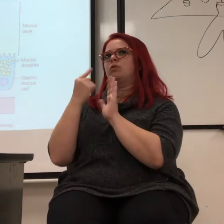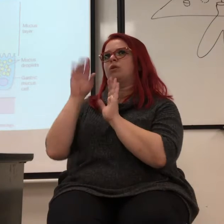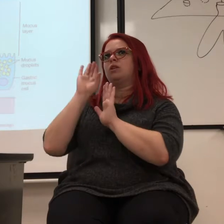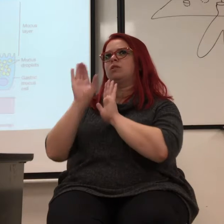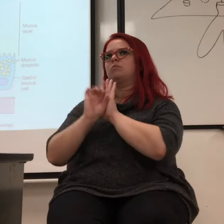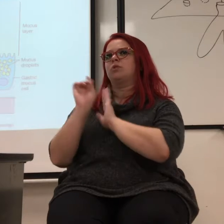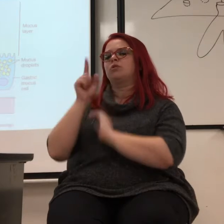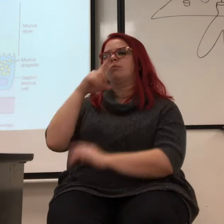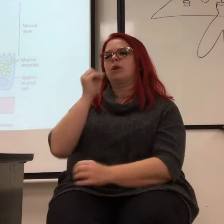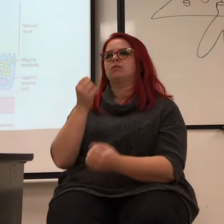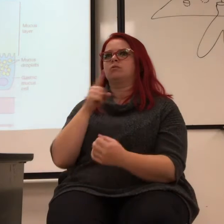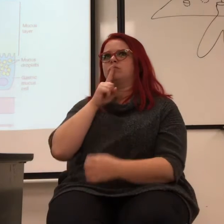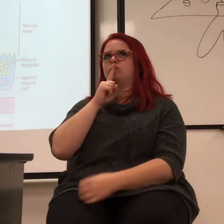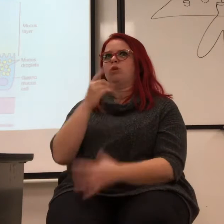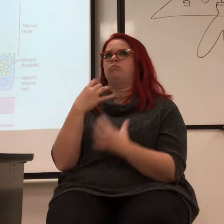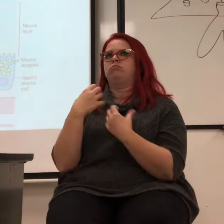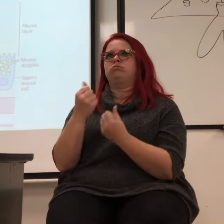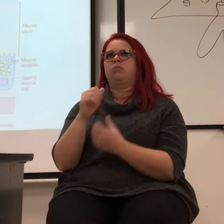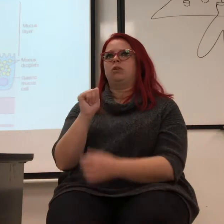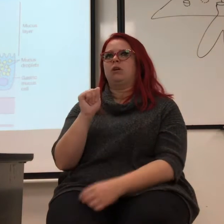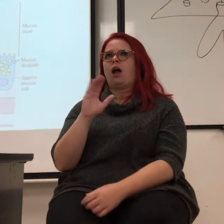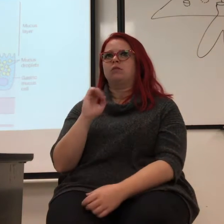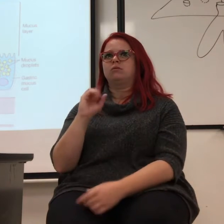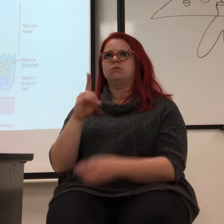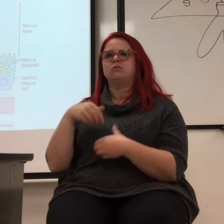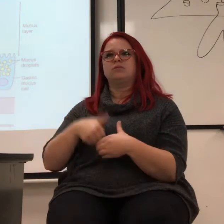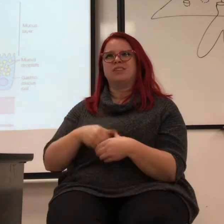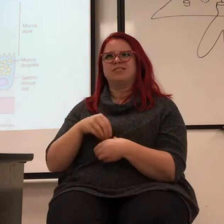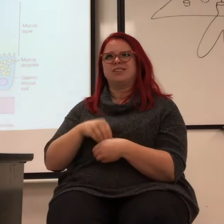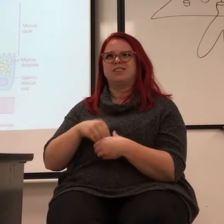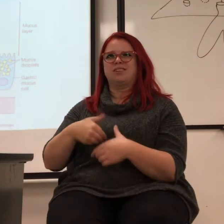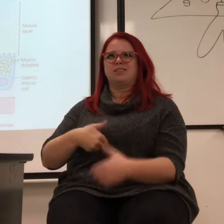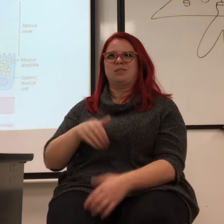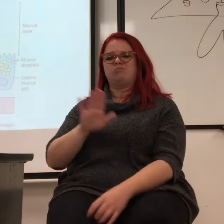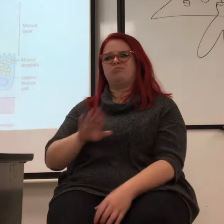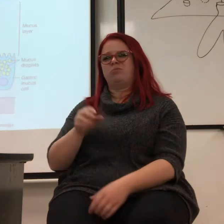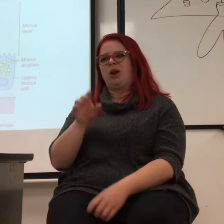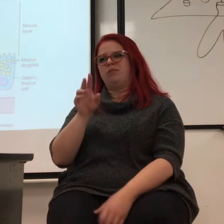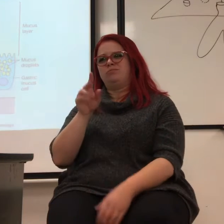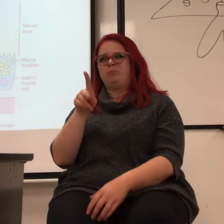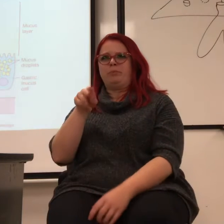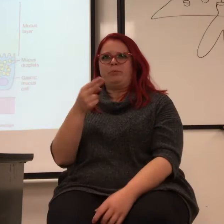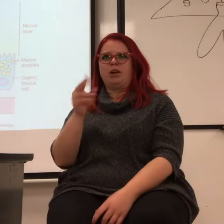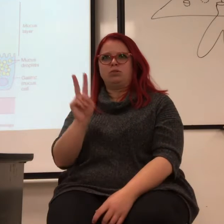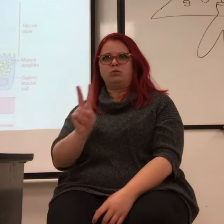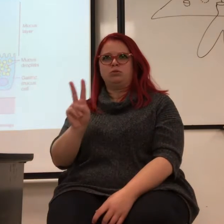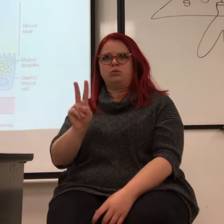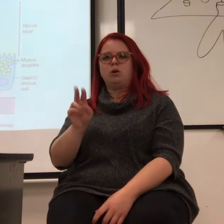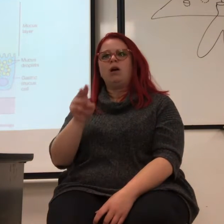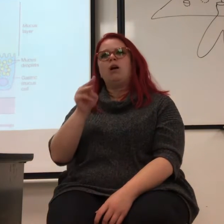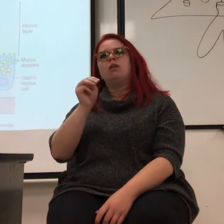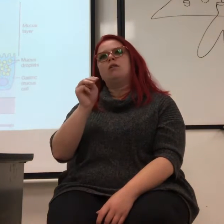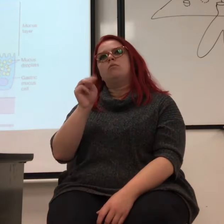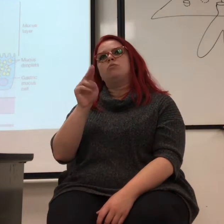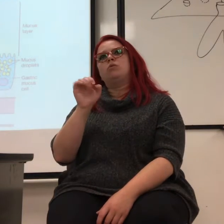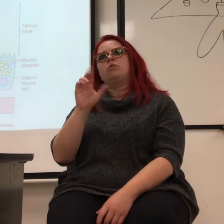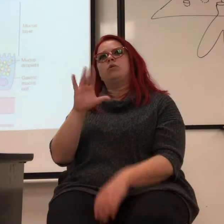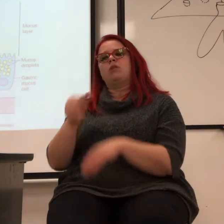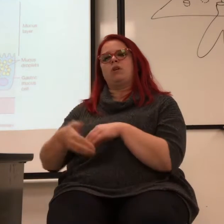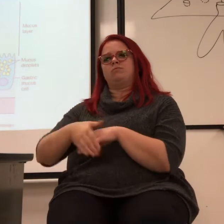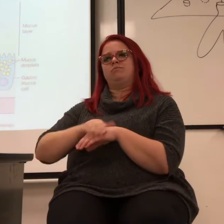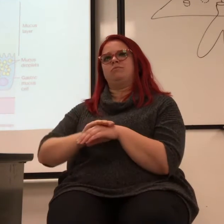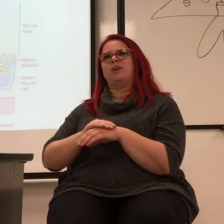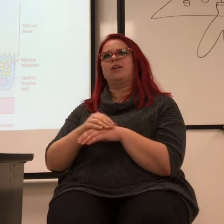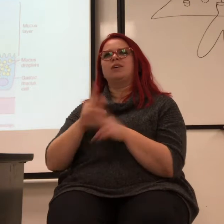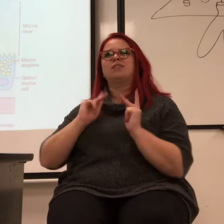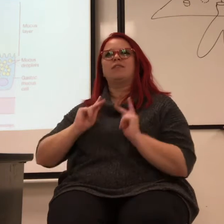Because it's so acidic in the stomach, about 2 in an active stomach, that the mucus layer is a physical barrier, but the